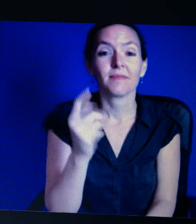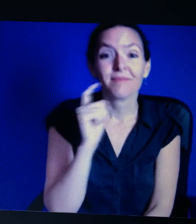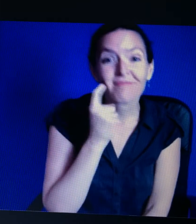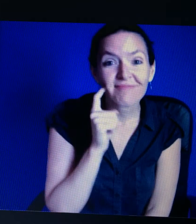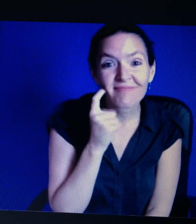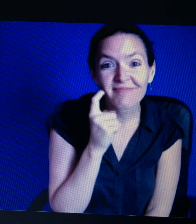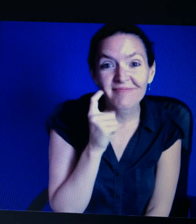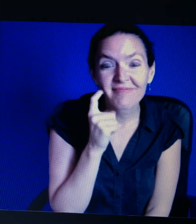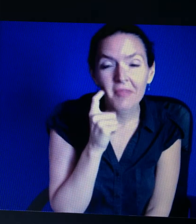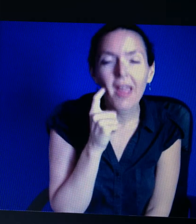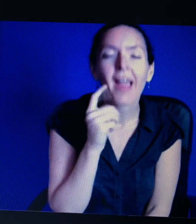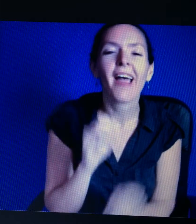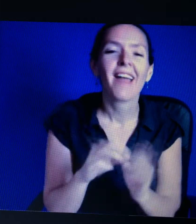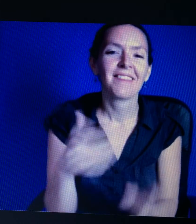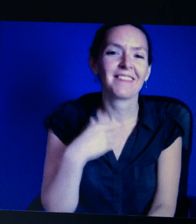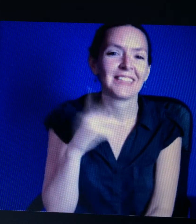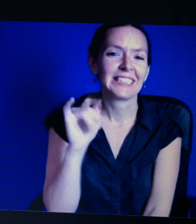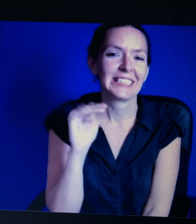what does this mean?